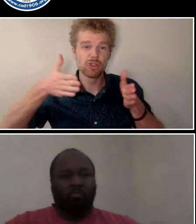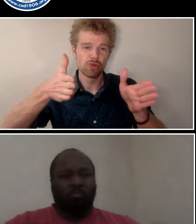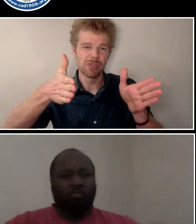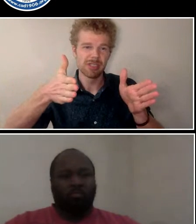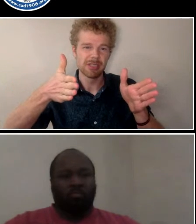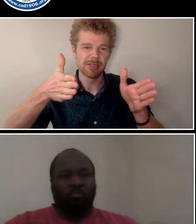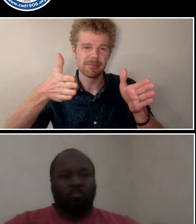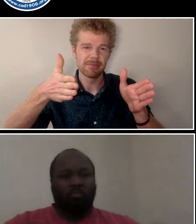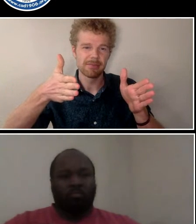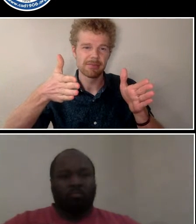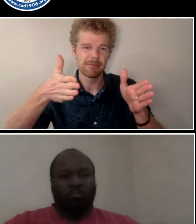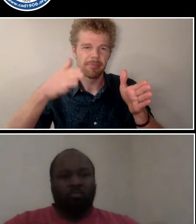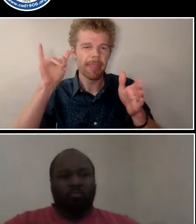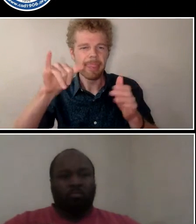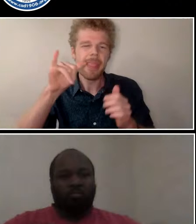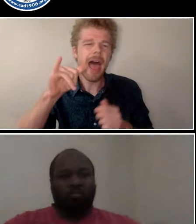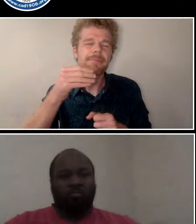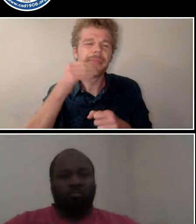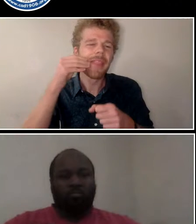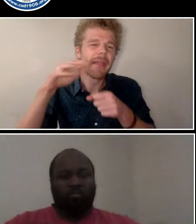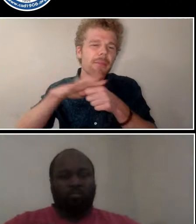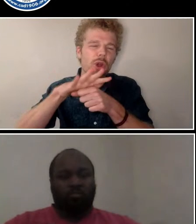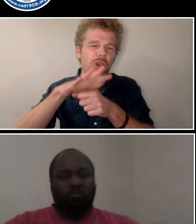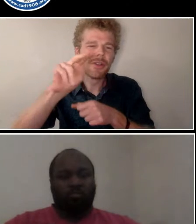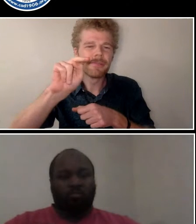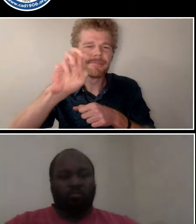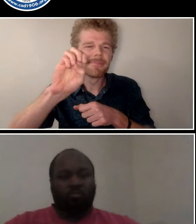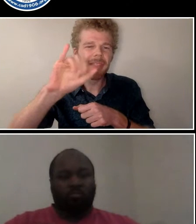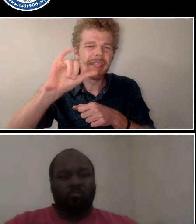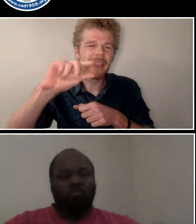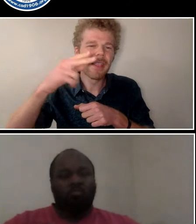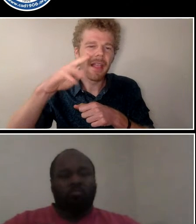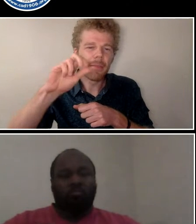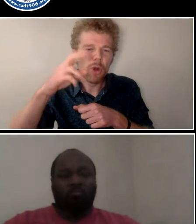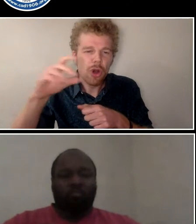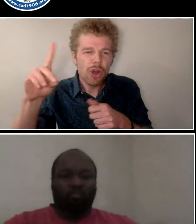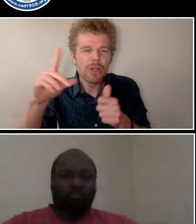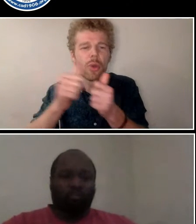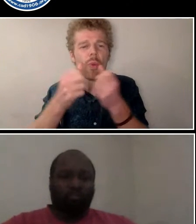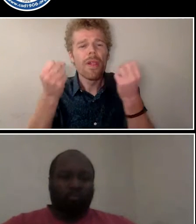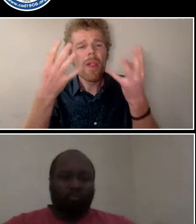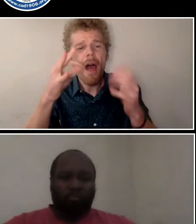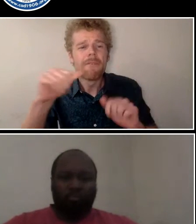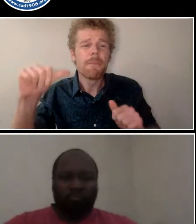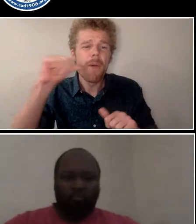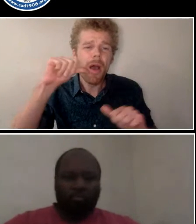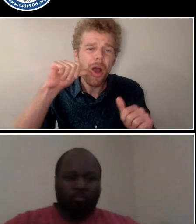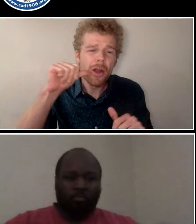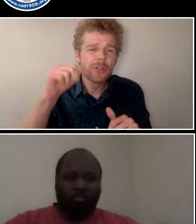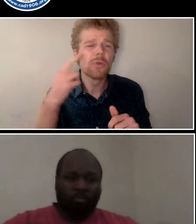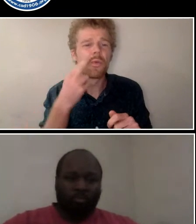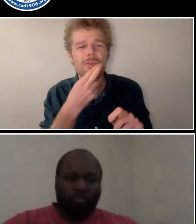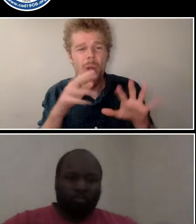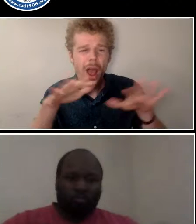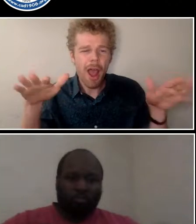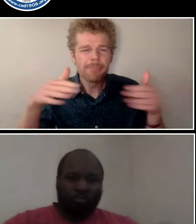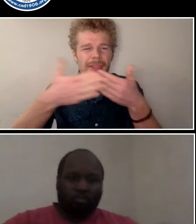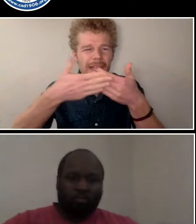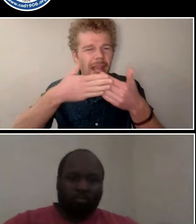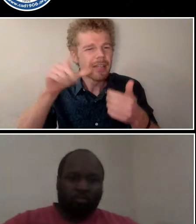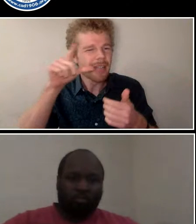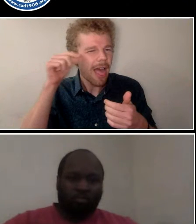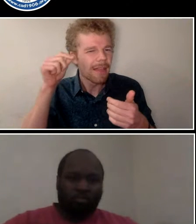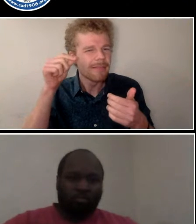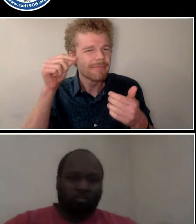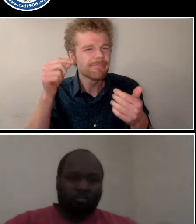The two of us both live on the eastern part of H Street, the H Street corridor, which